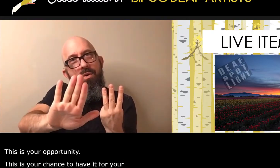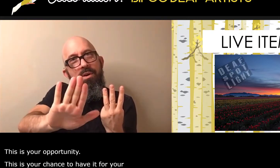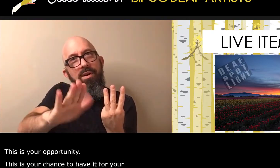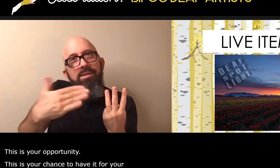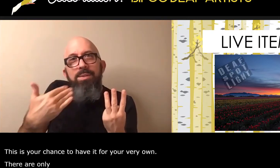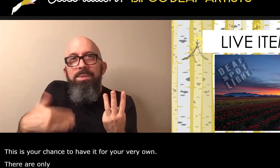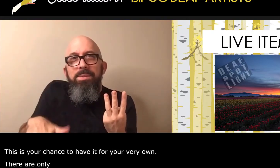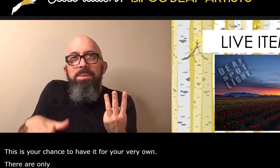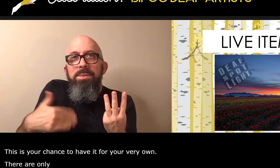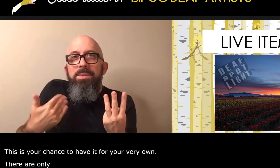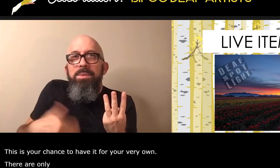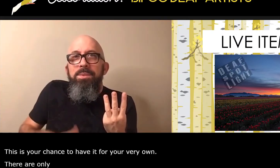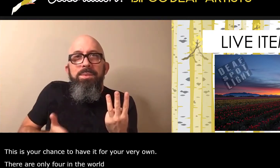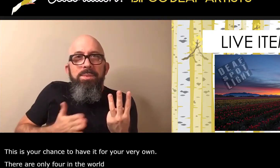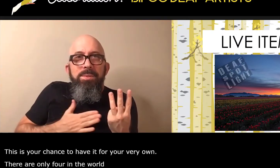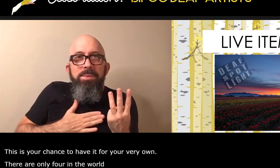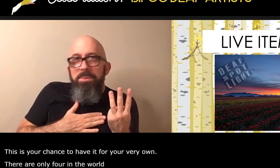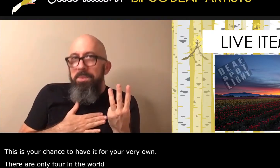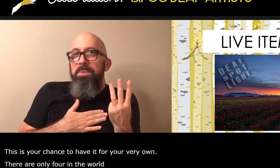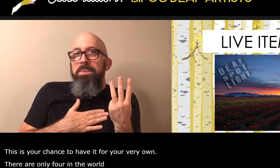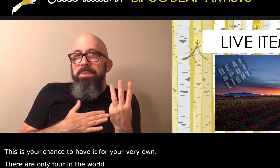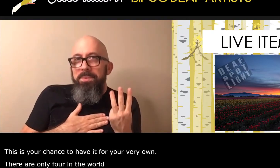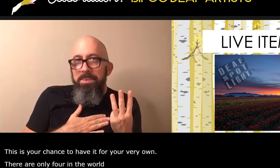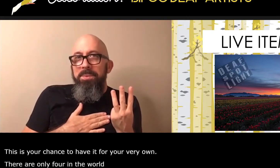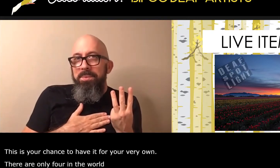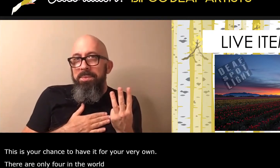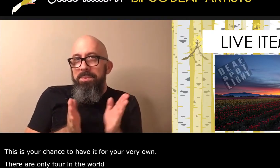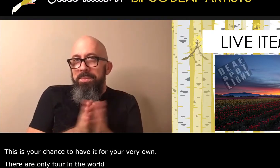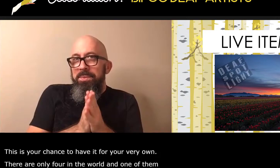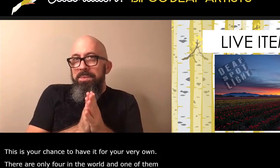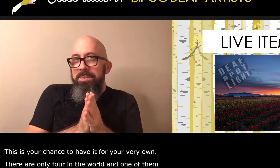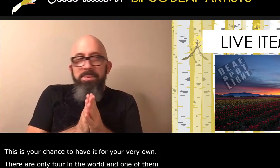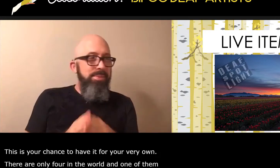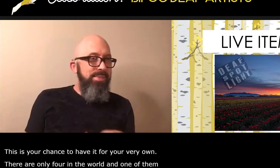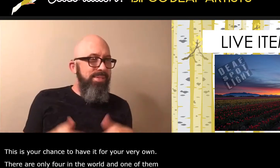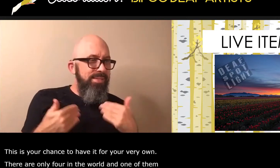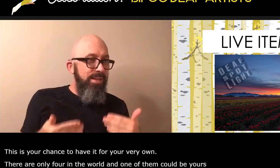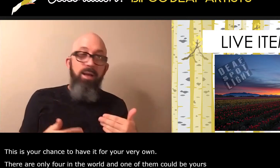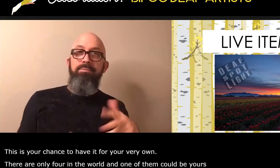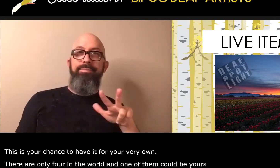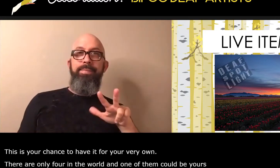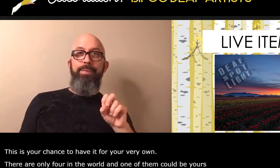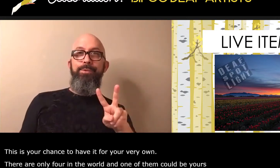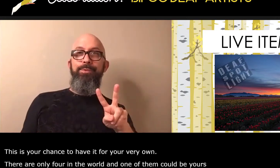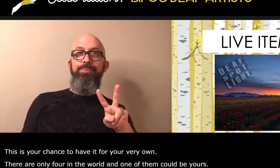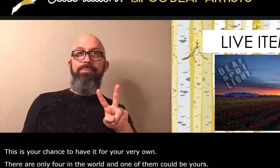world, and one of them could be yours.